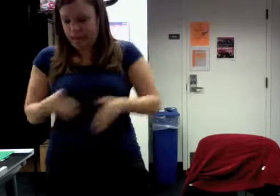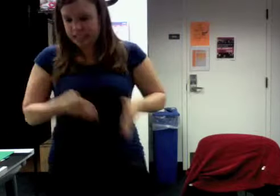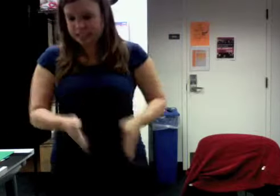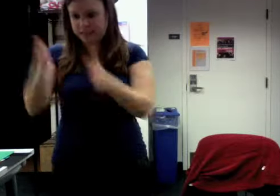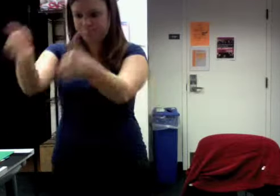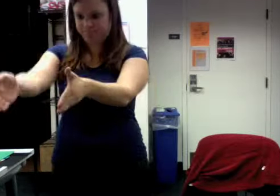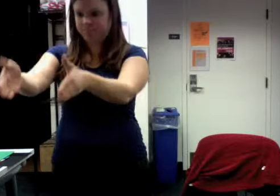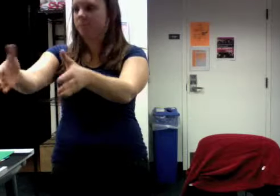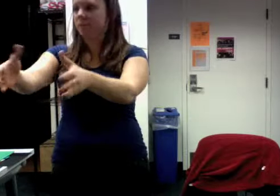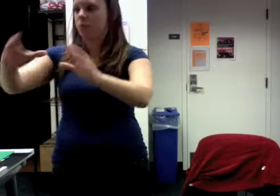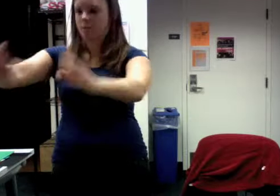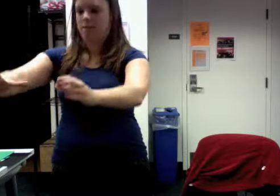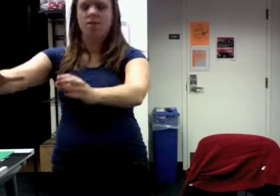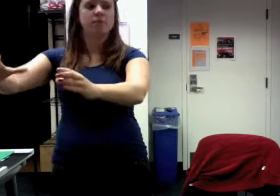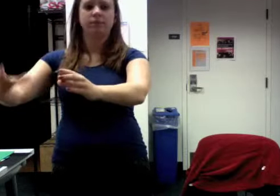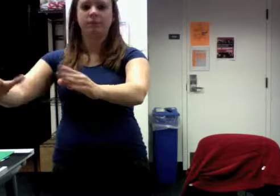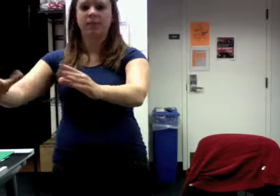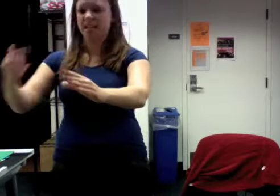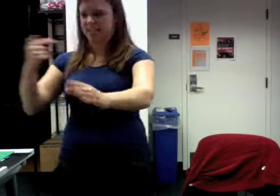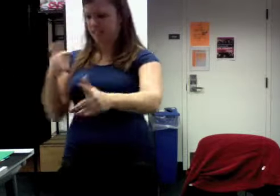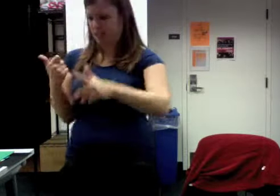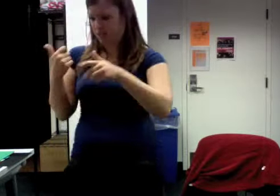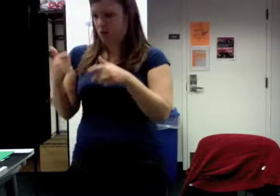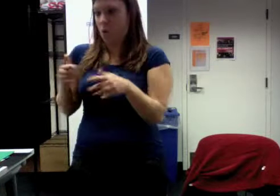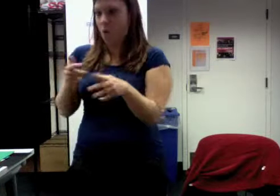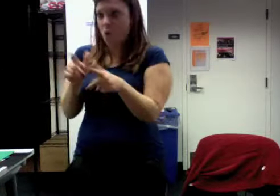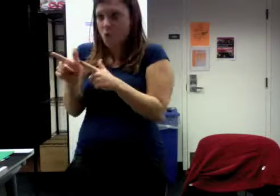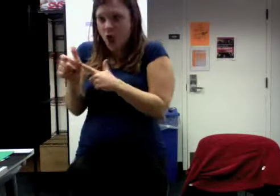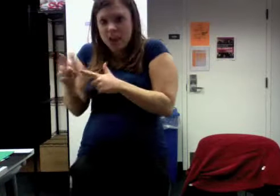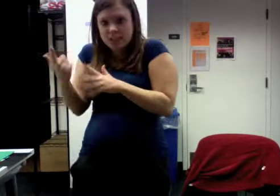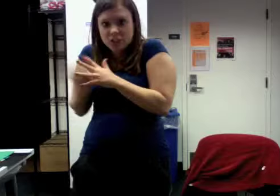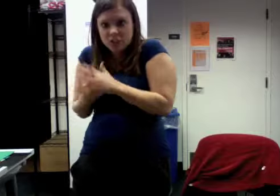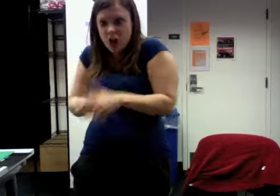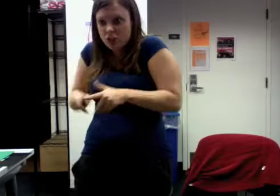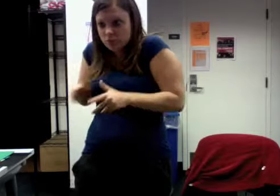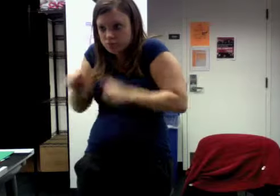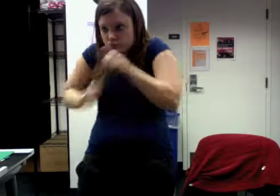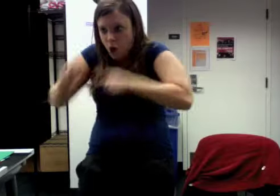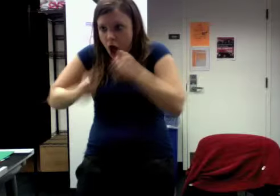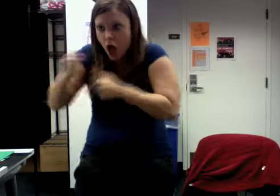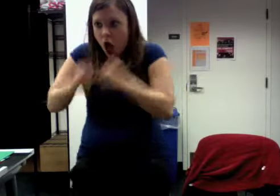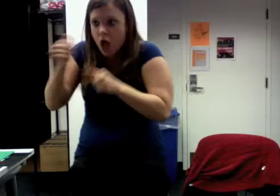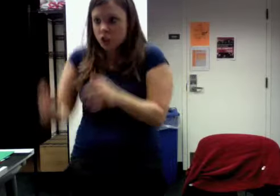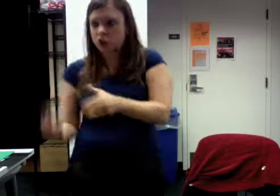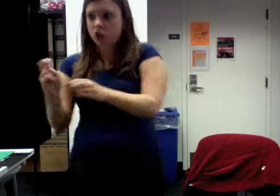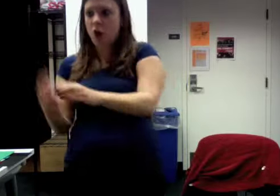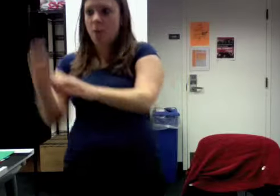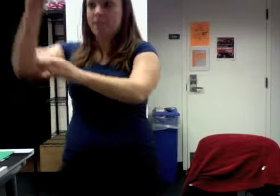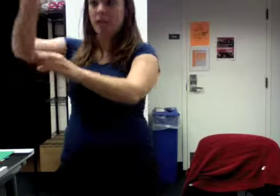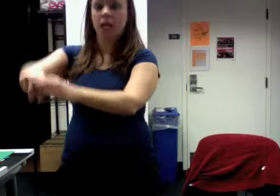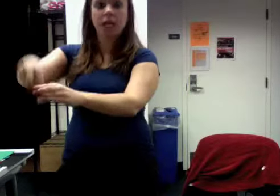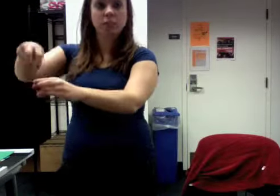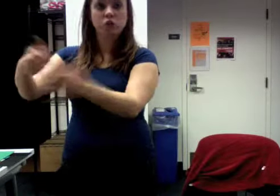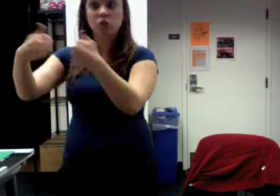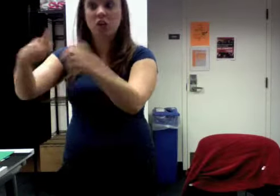he's can't do it, of course, back and forth, back and forth. Finally, the man says, what are you doing? They're such a complicated invention, these